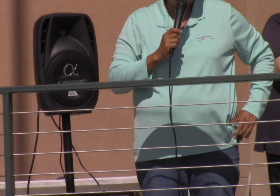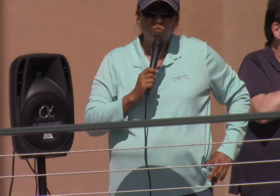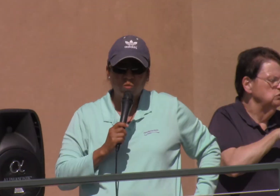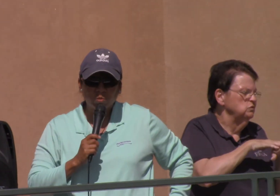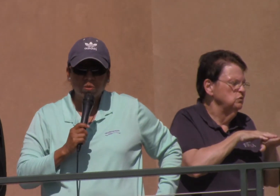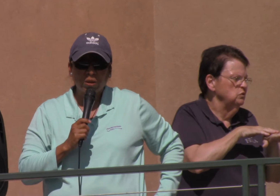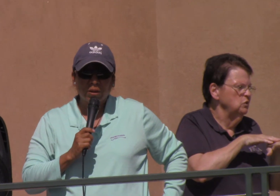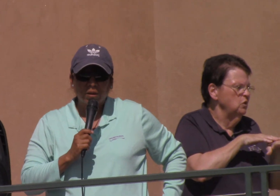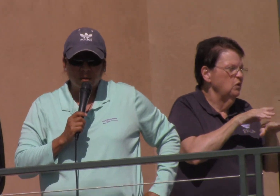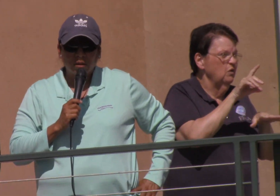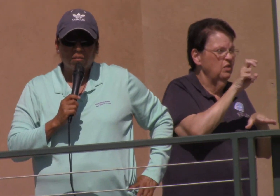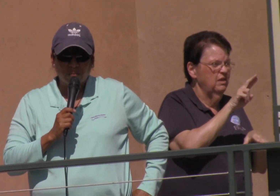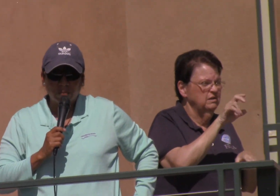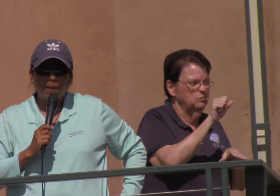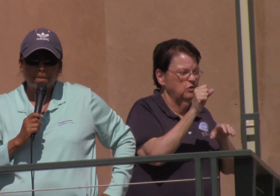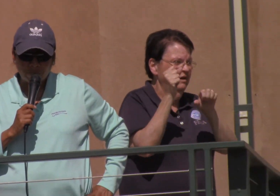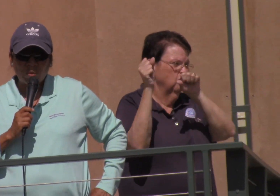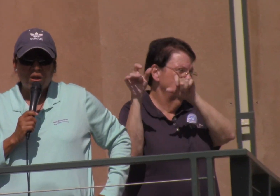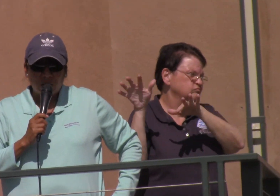the big debris